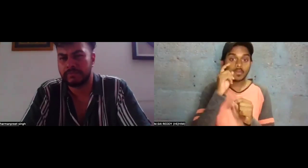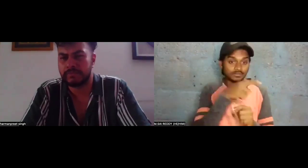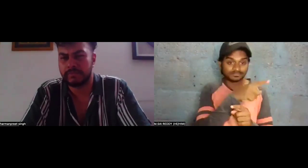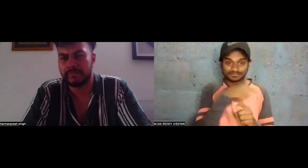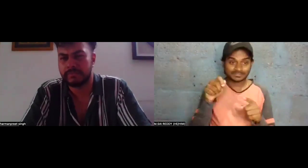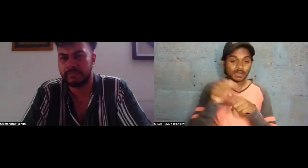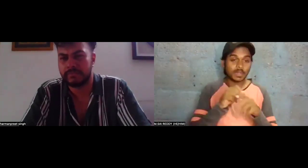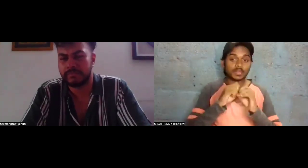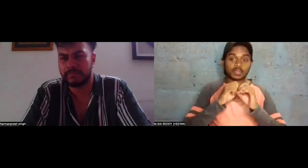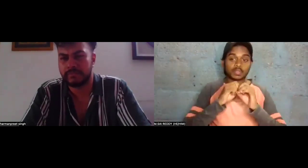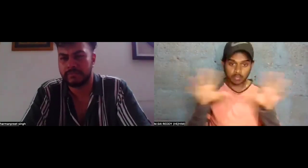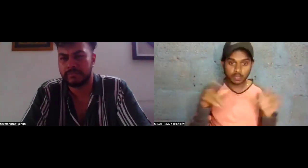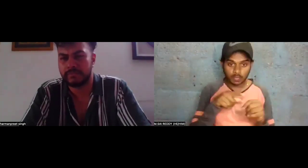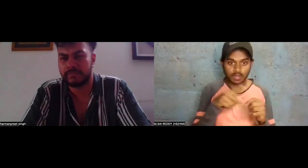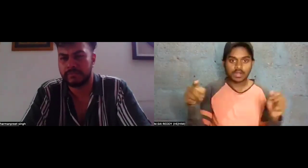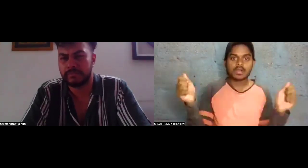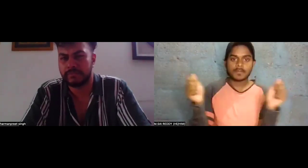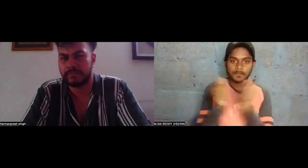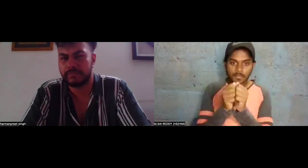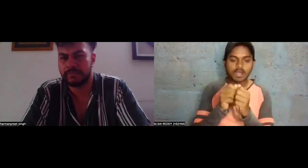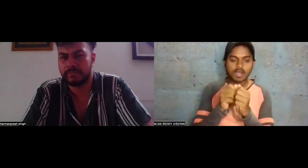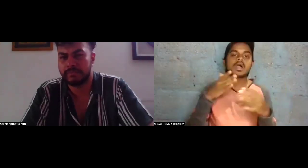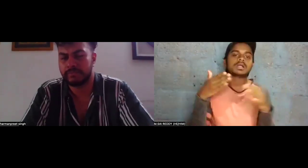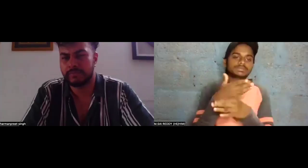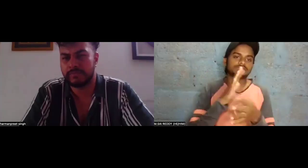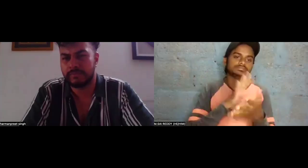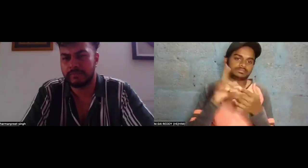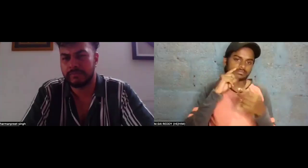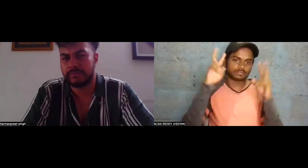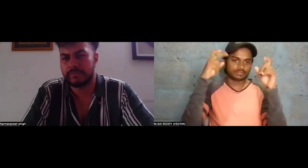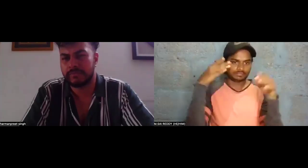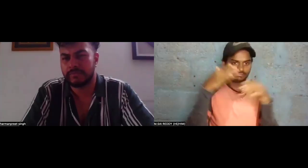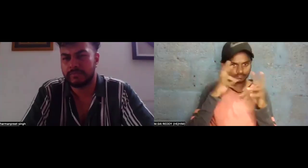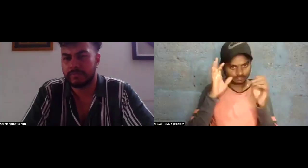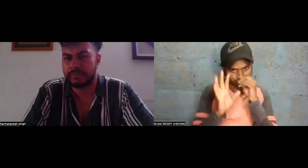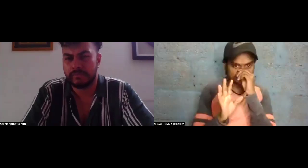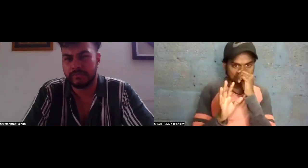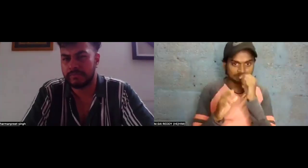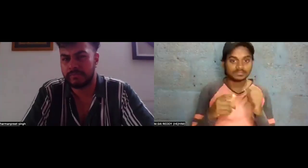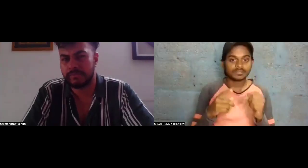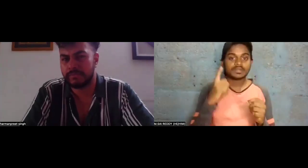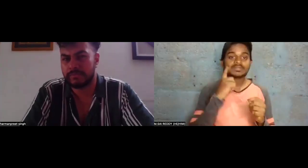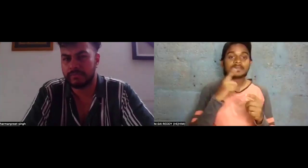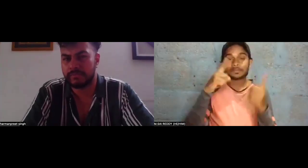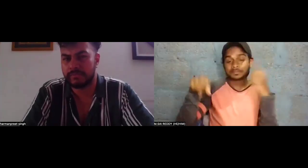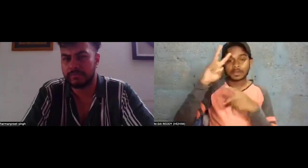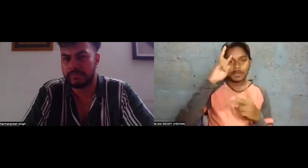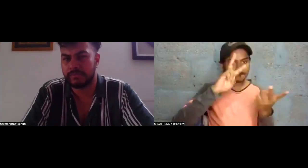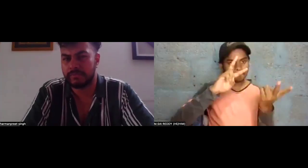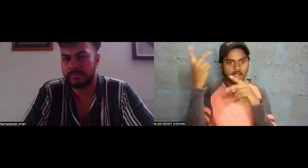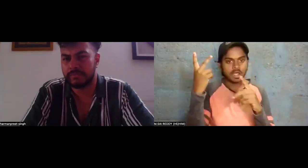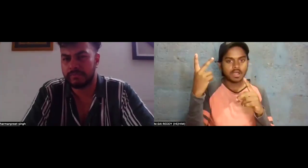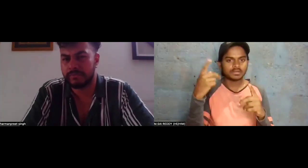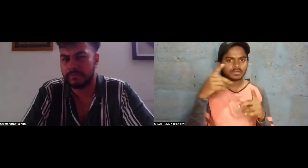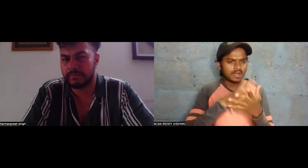they not do not infect the with HIV. If people are you know i- intimating with other